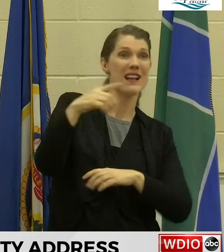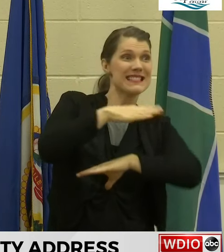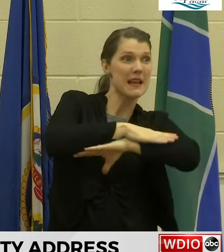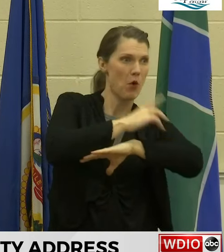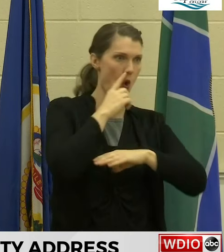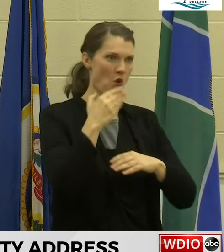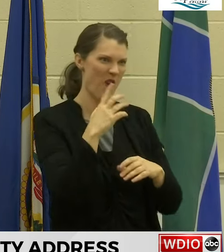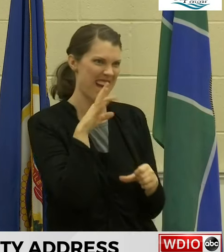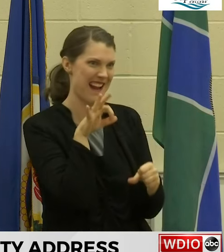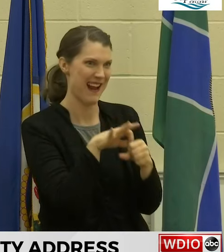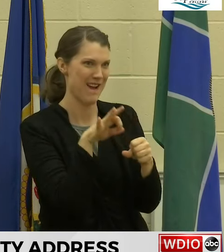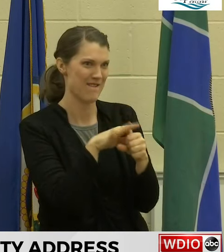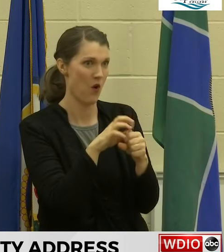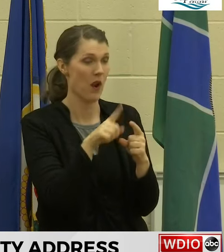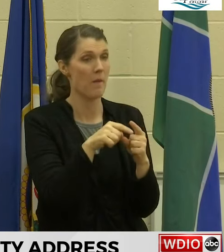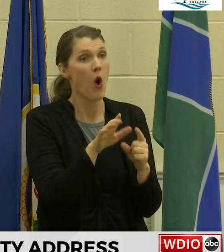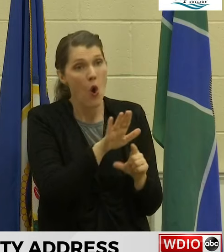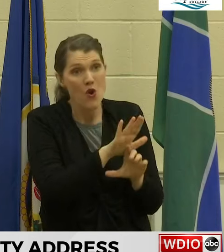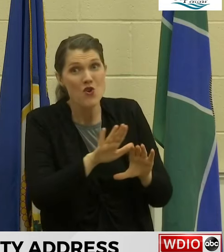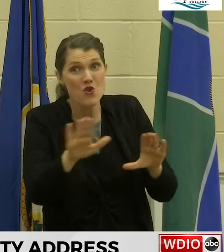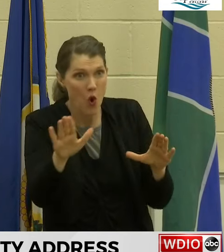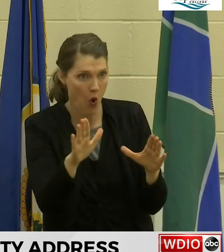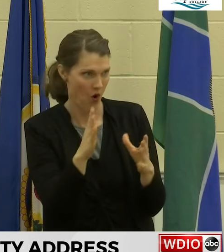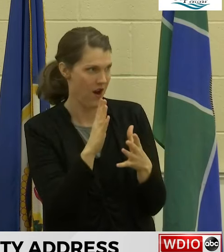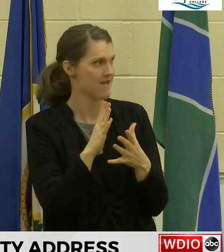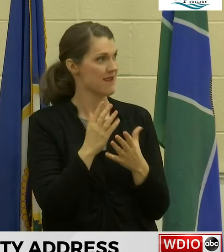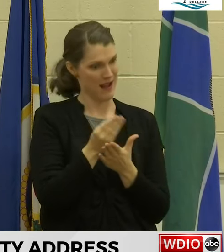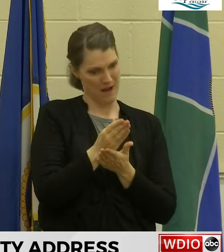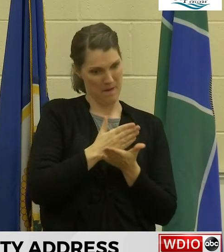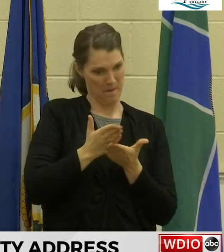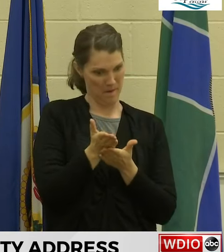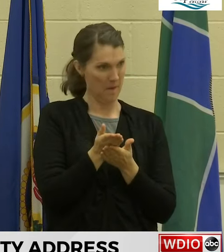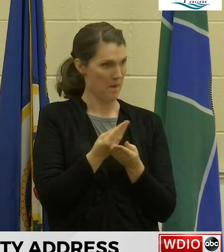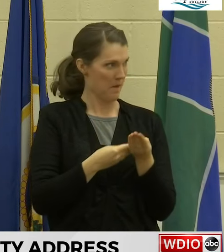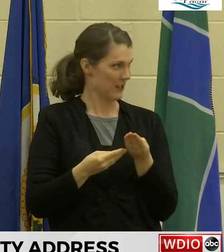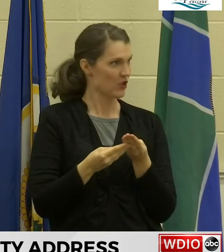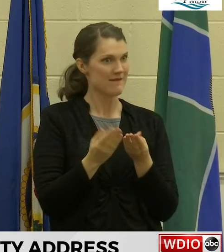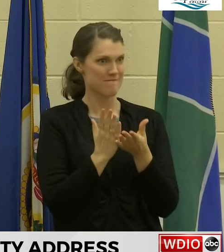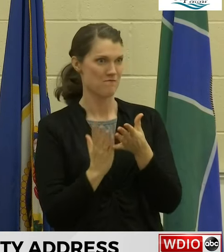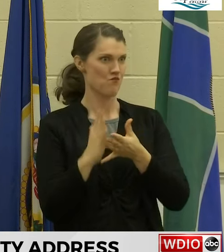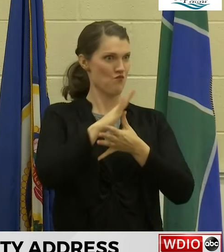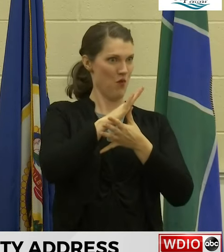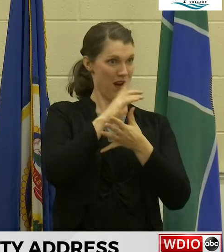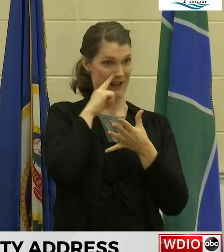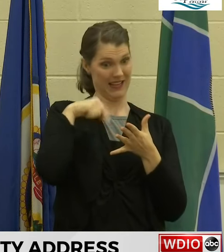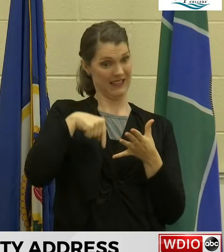and vote on your budget priorities for us as a city.